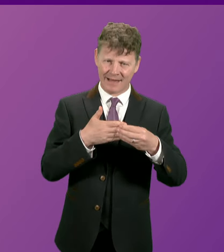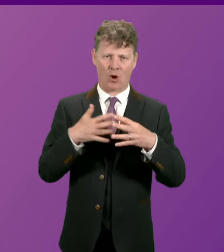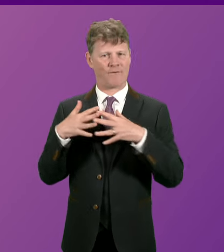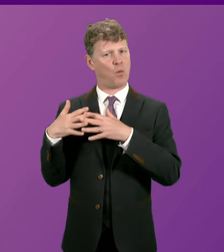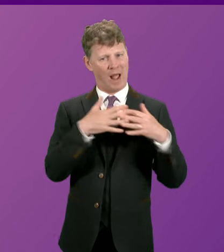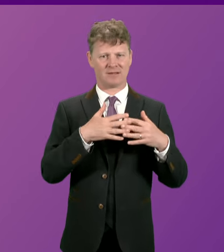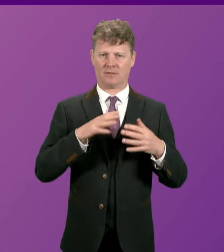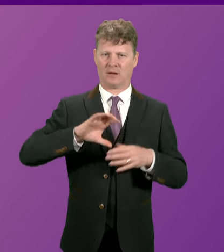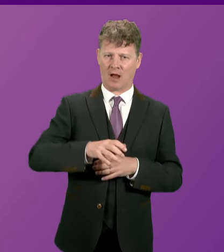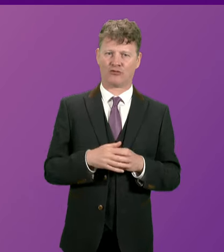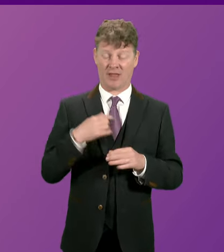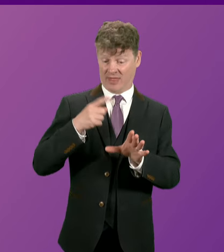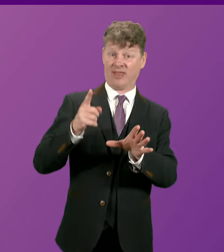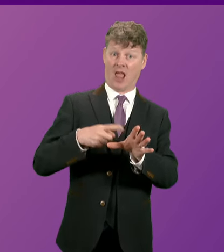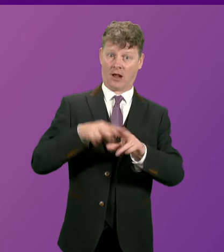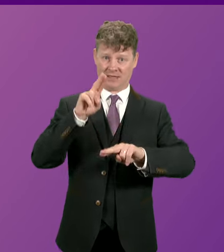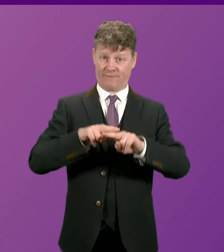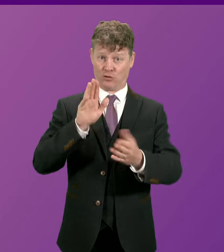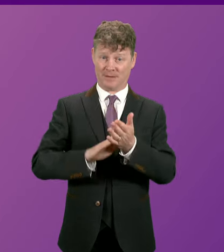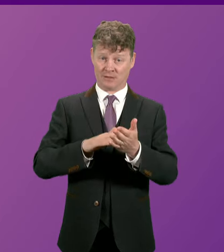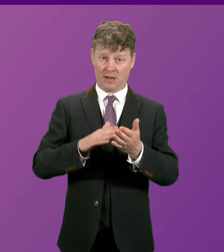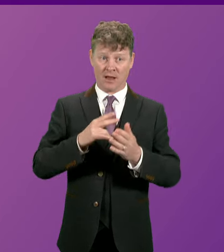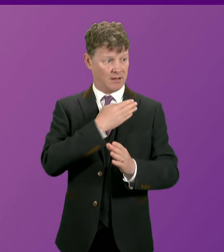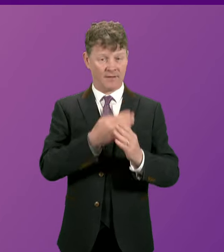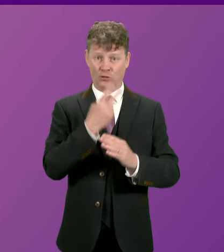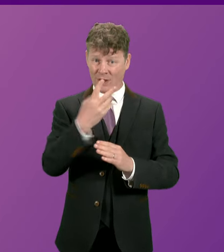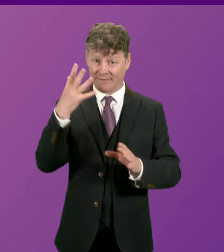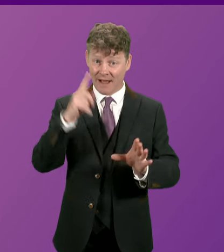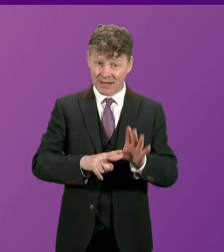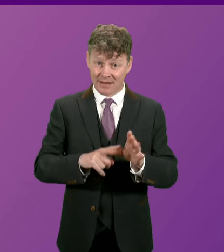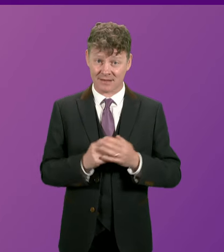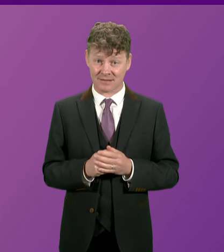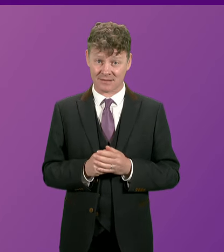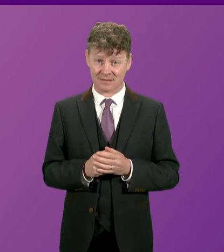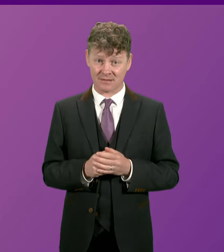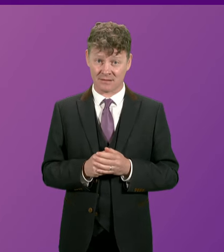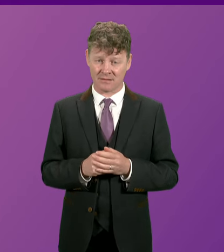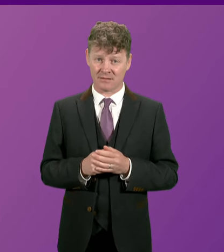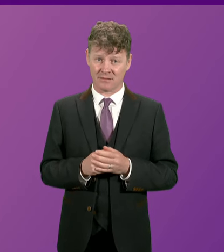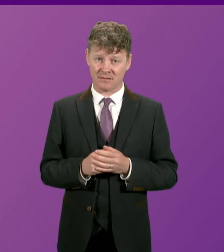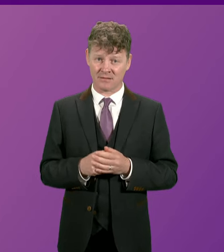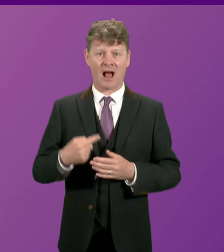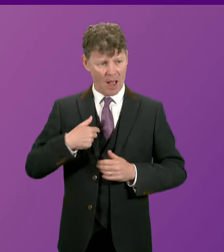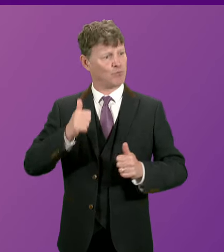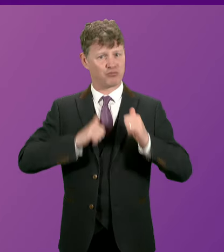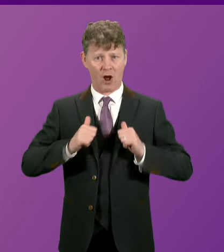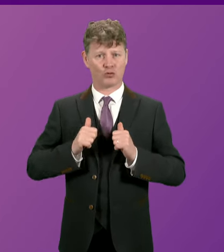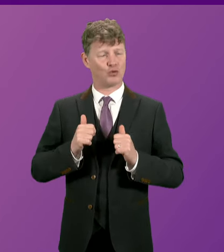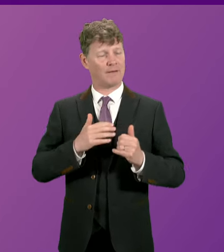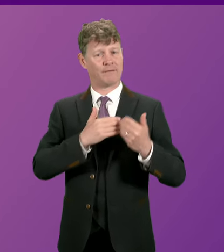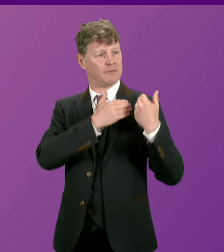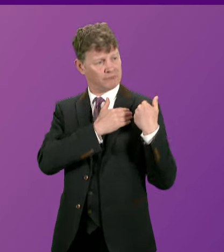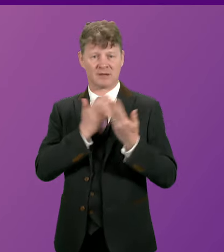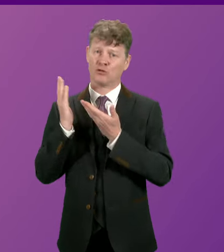first minister to ever serve in 25 years of devolution and most of all I'm proud to have served my government, this